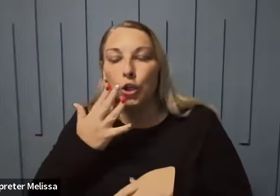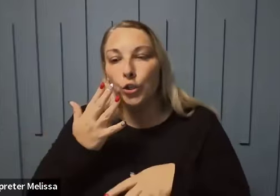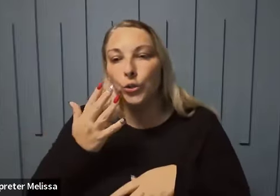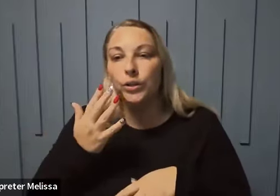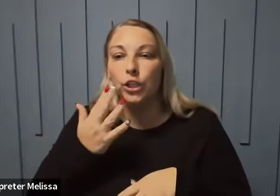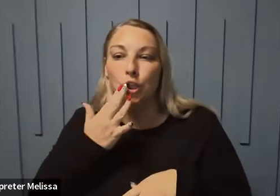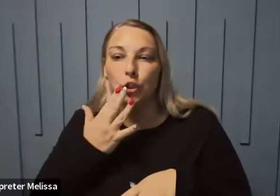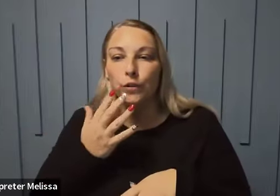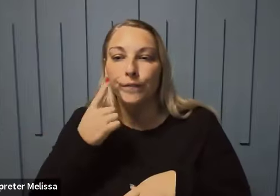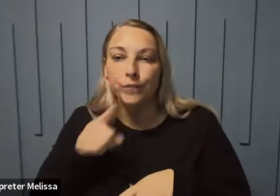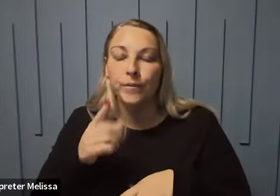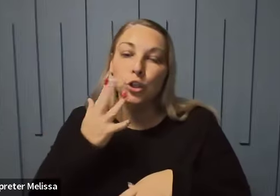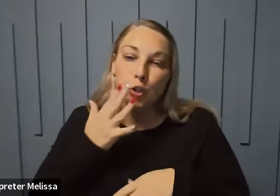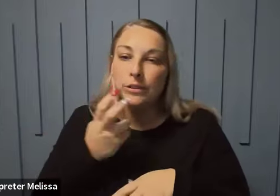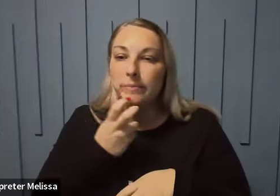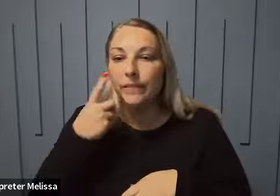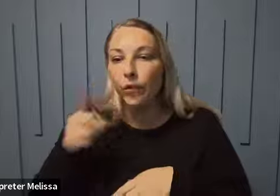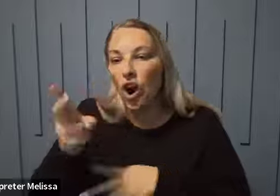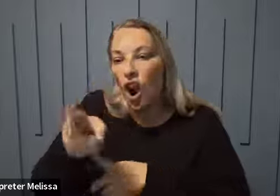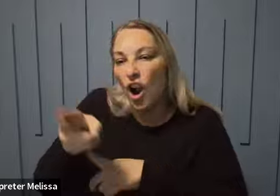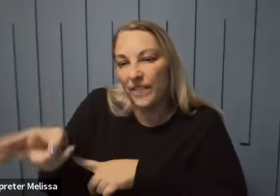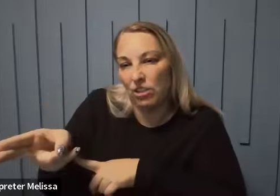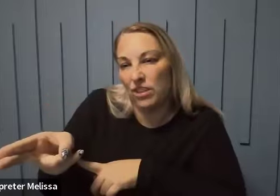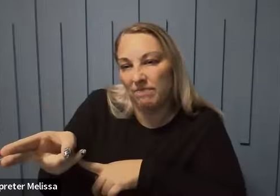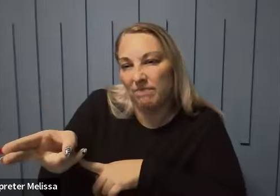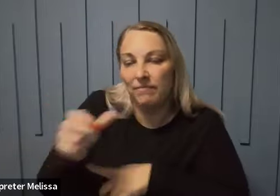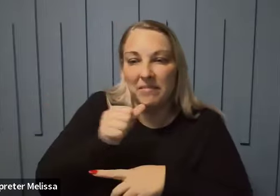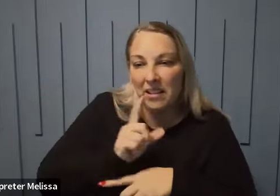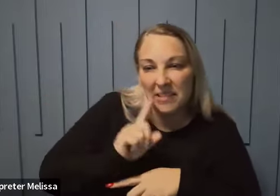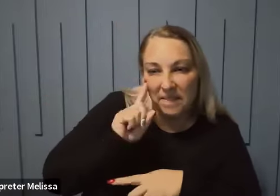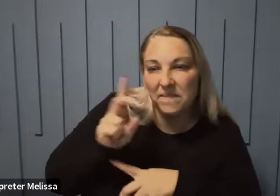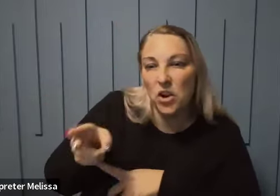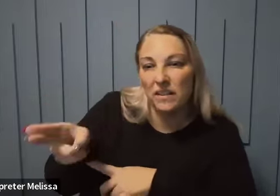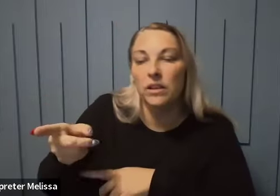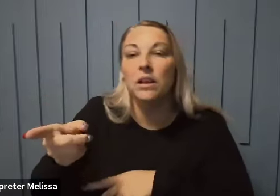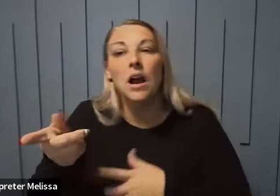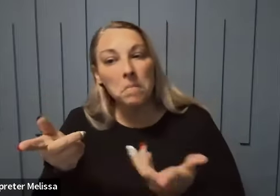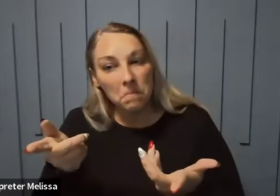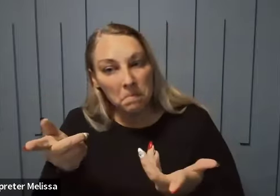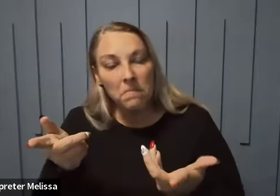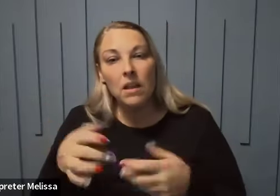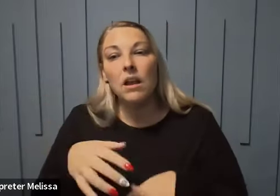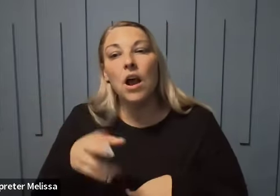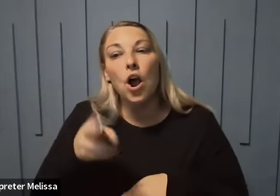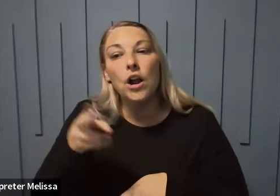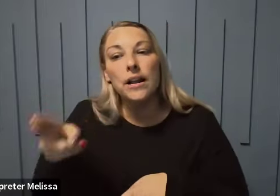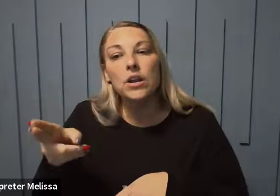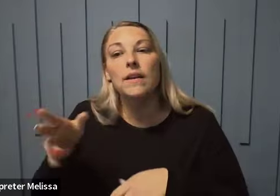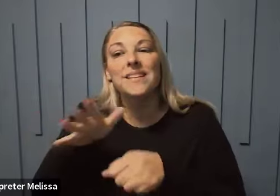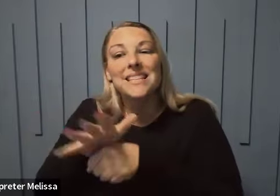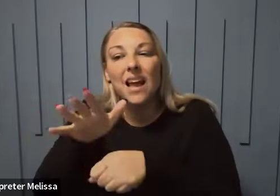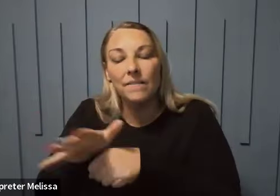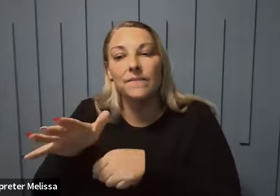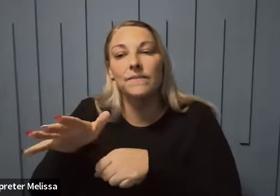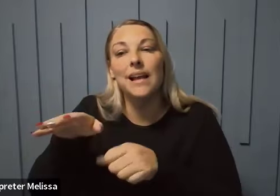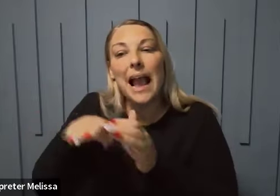hard of hearing kids. And my response to that is always, I mean, hard of hearing kids, oftentimes they have enough access to